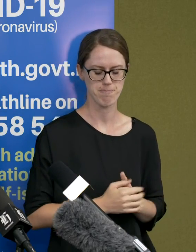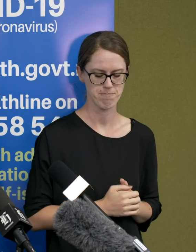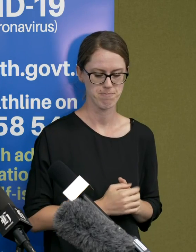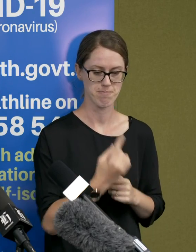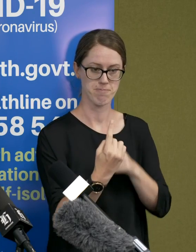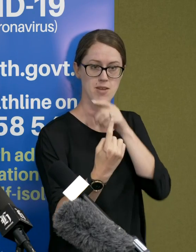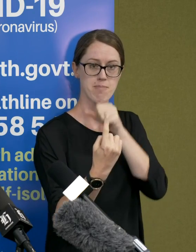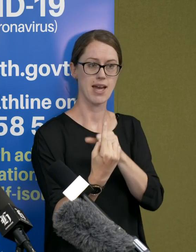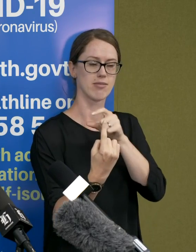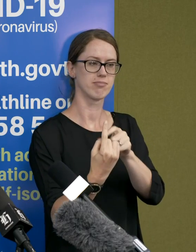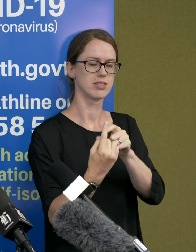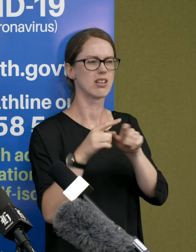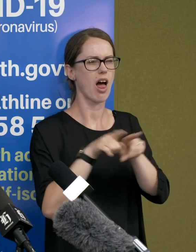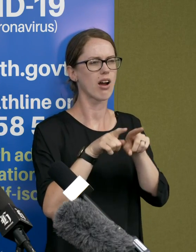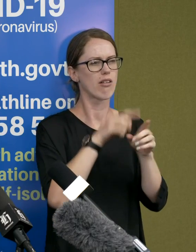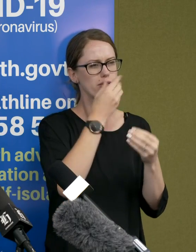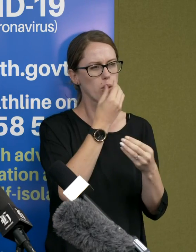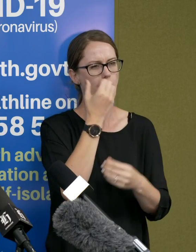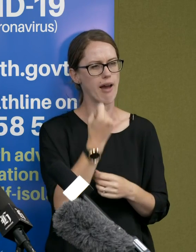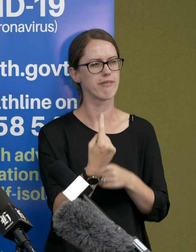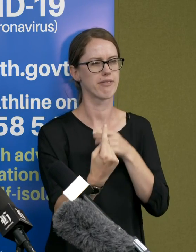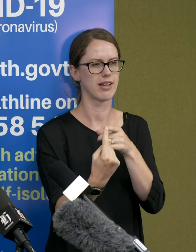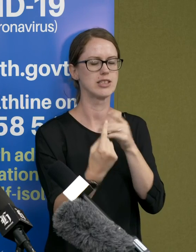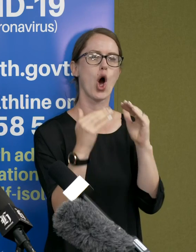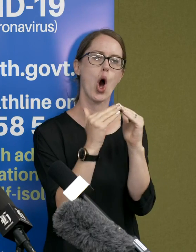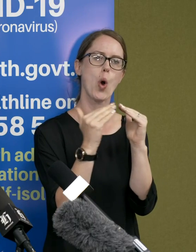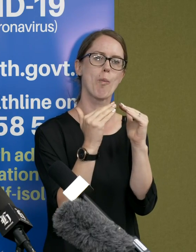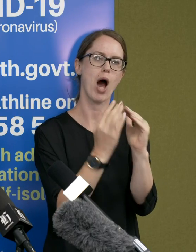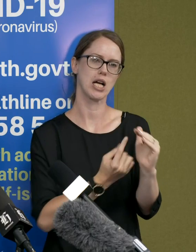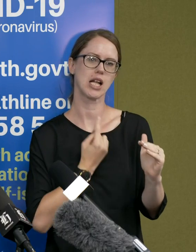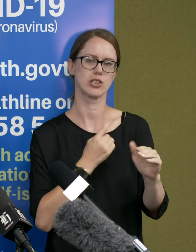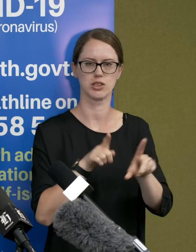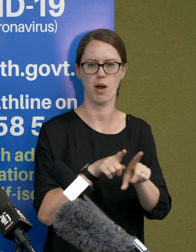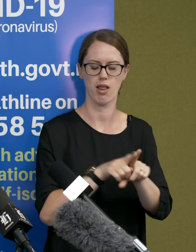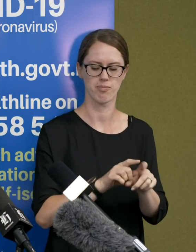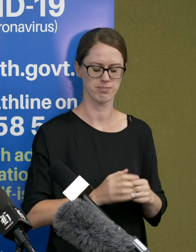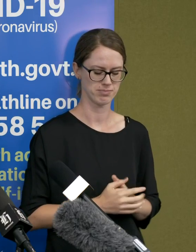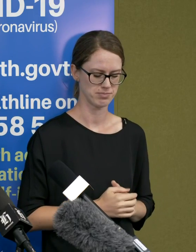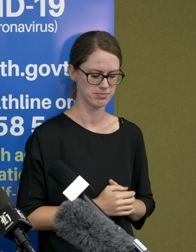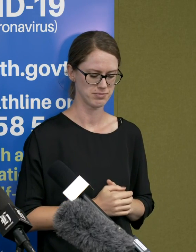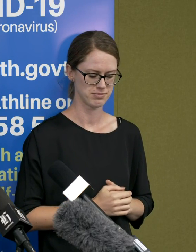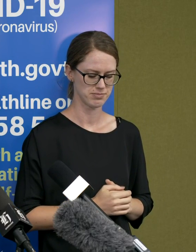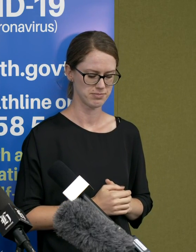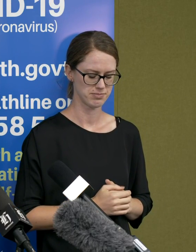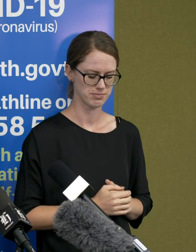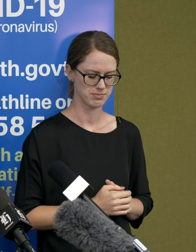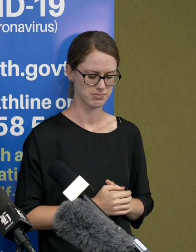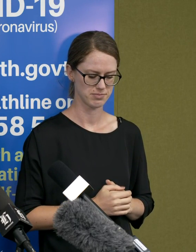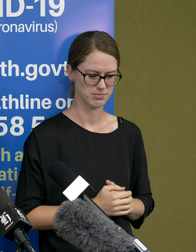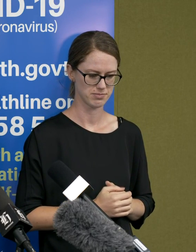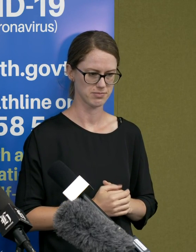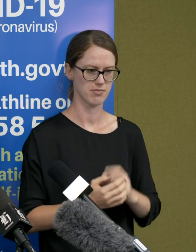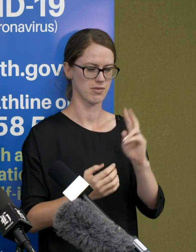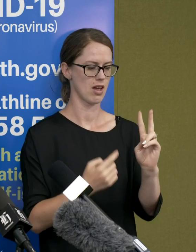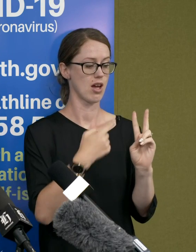man himself has mild flu-like symptoms and is also at home in self-isolation. One of the 2 family members